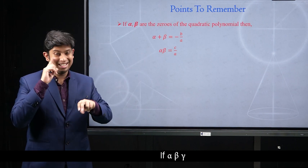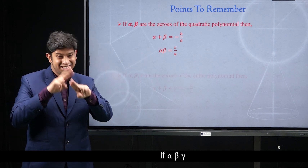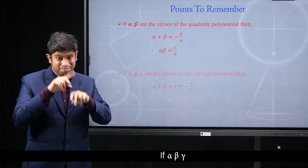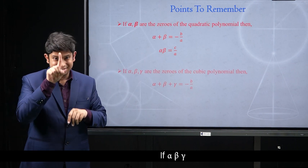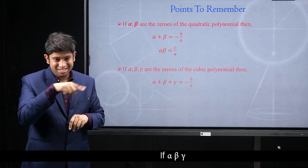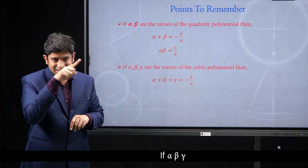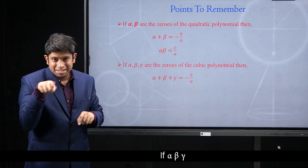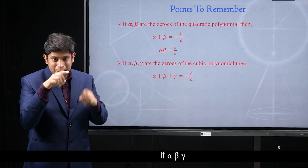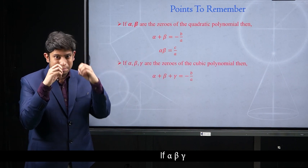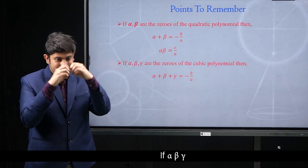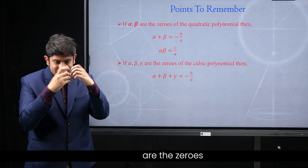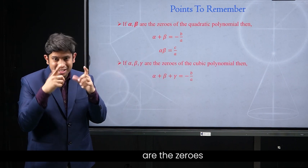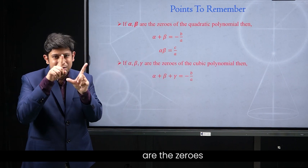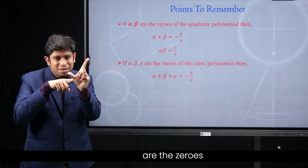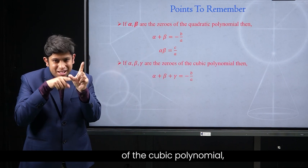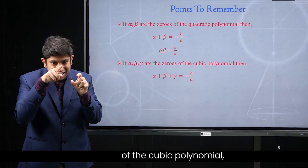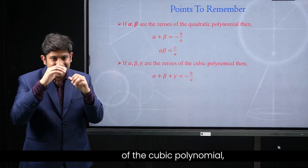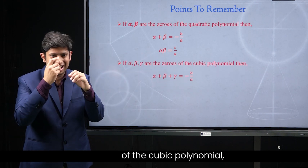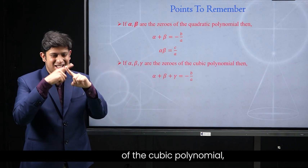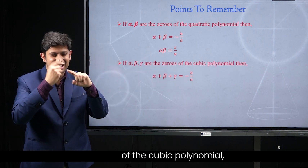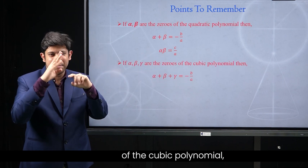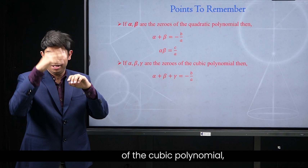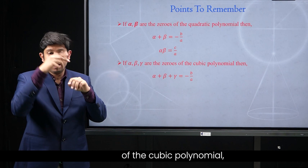If alpha, beta, gamma are the zeros of the cubic polynomial,